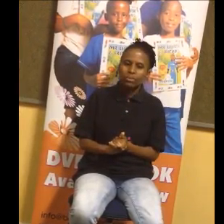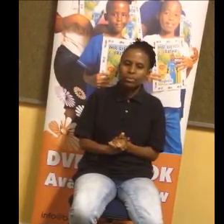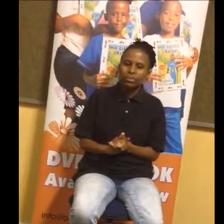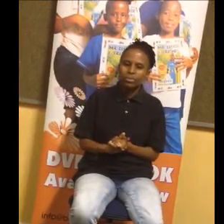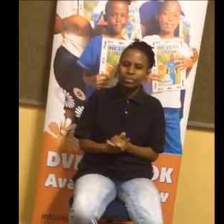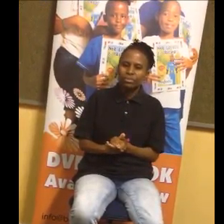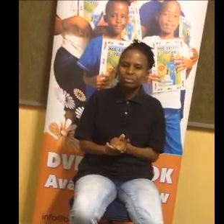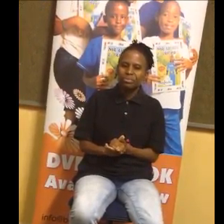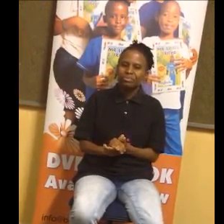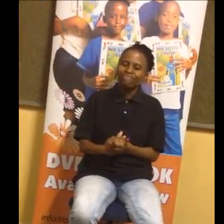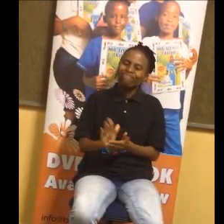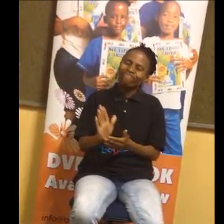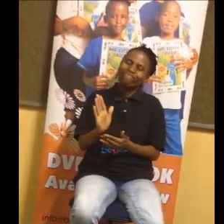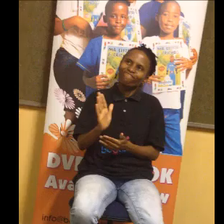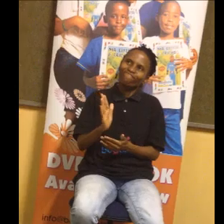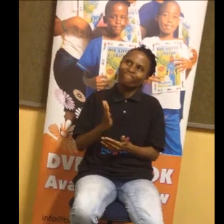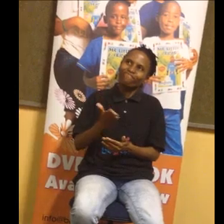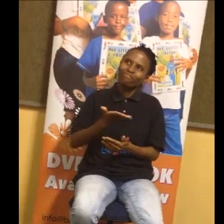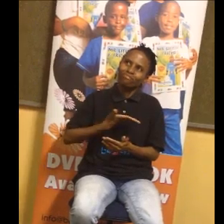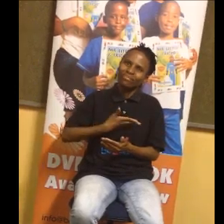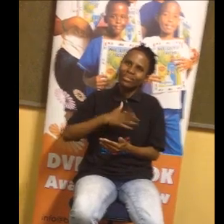Mr. Litter says, we must all recycle.